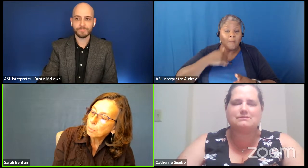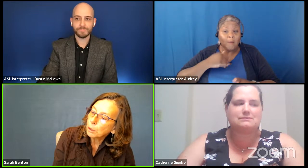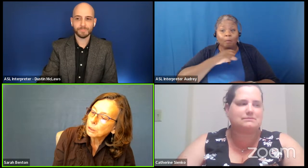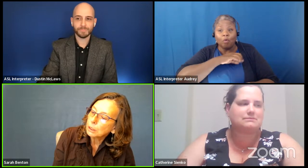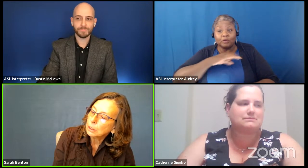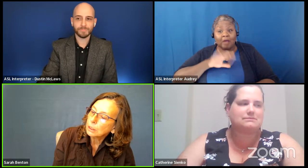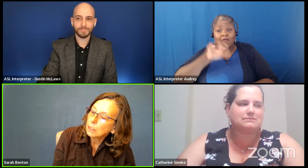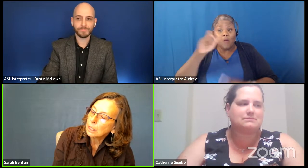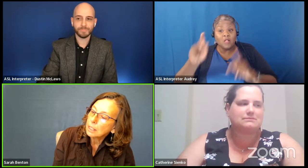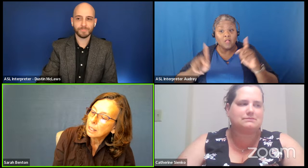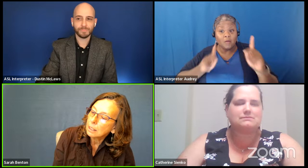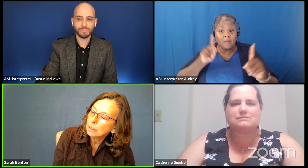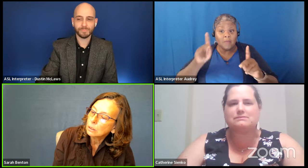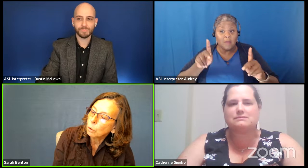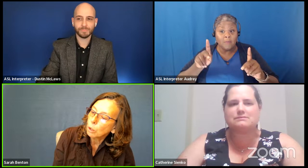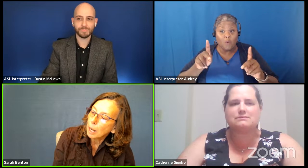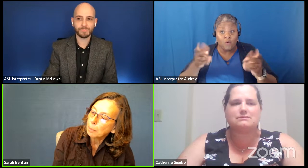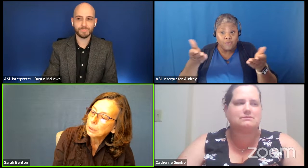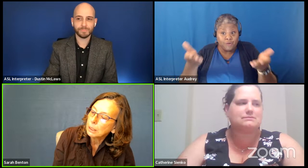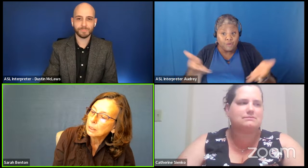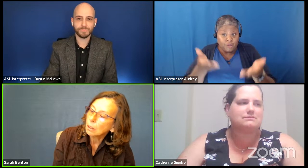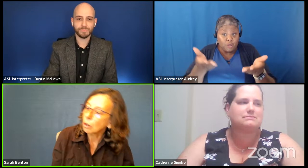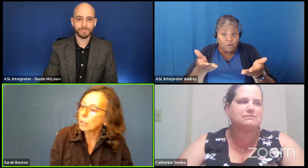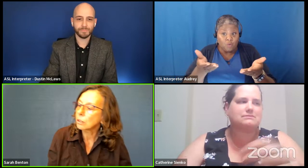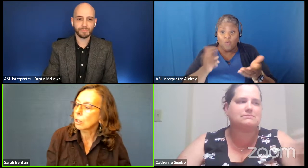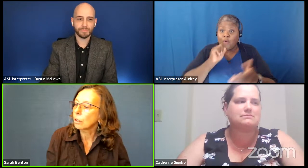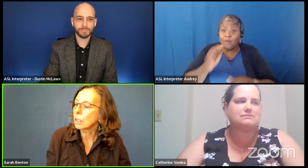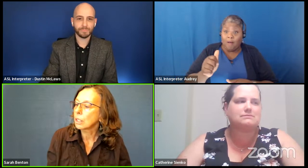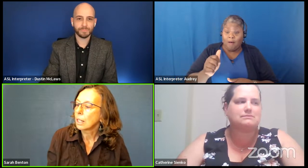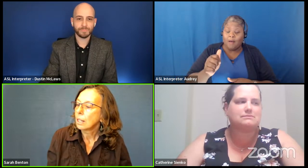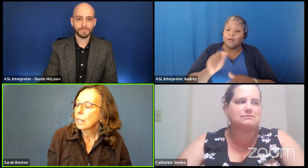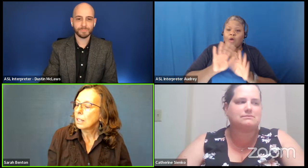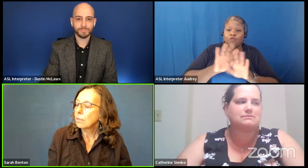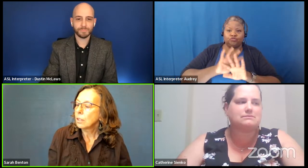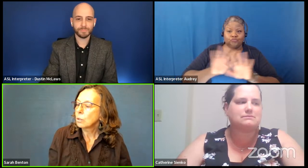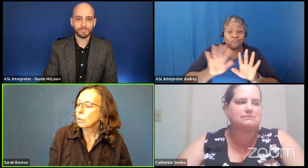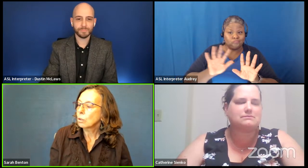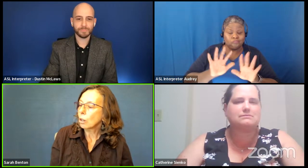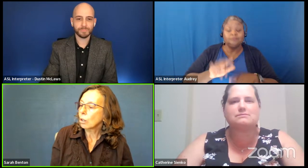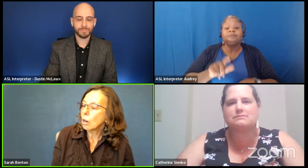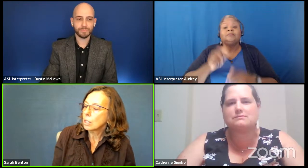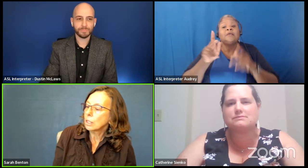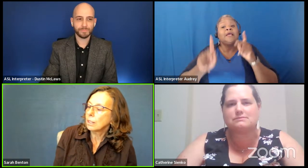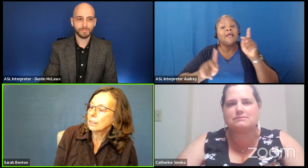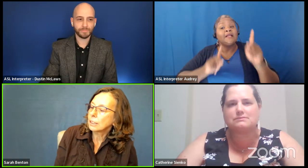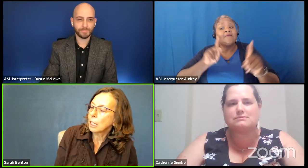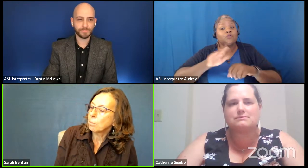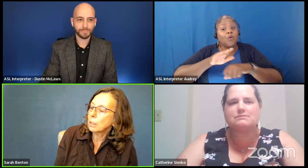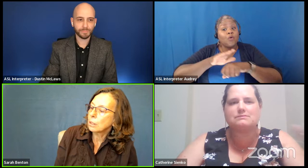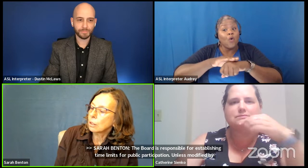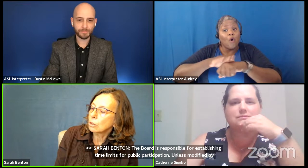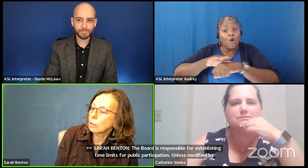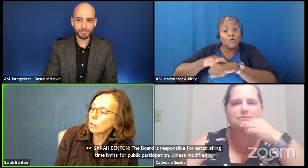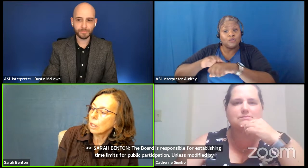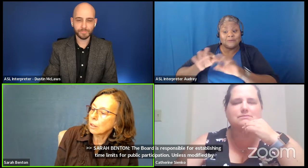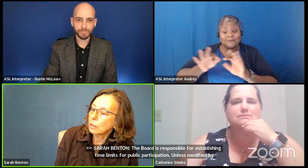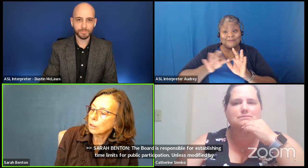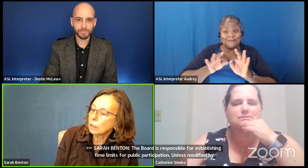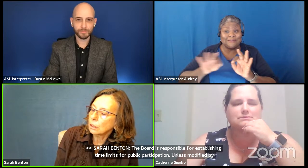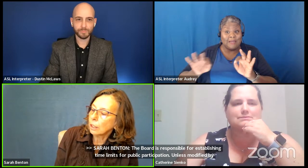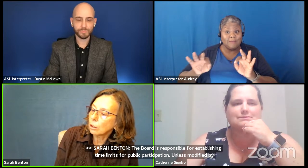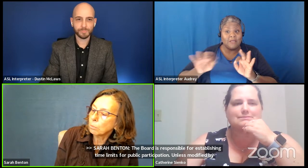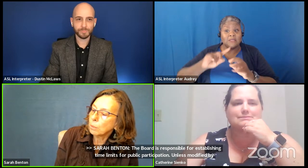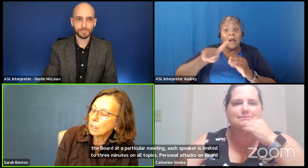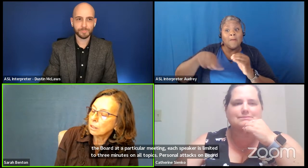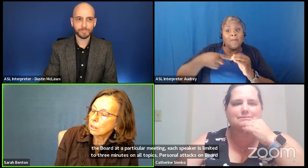or other persons in attendance or absent are discouraged. Individuals are cautioned that statements concerning